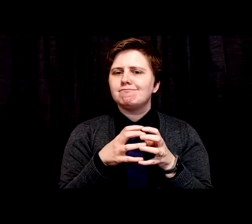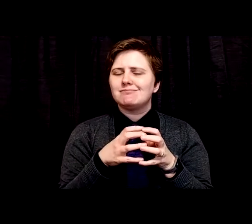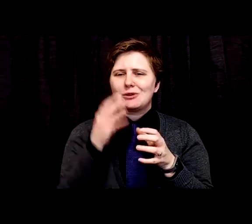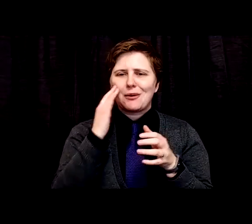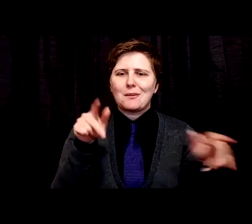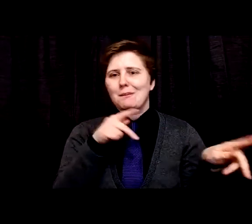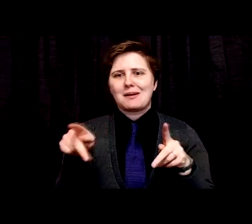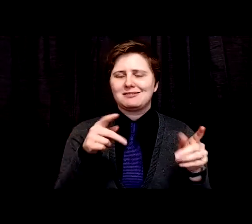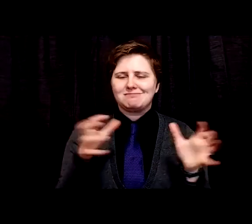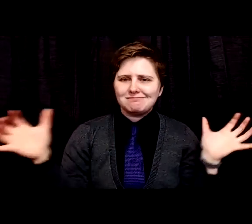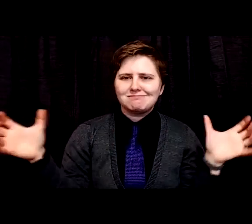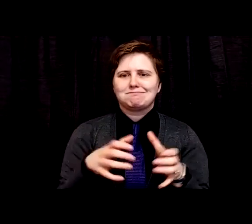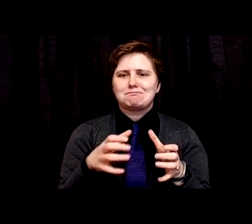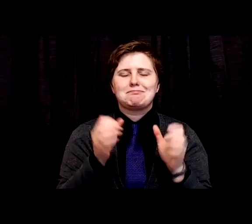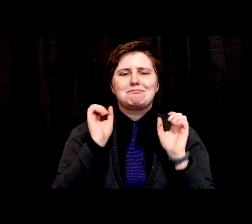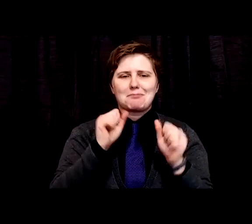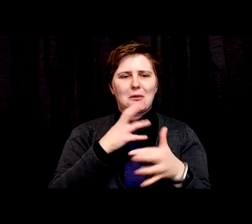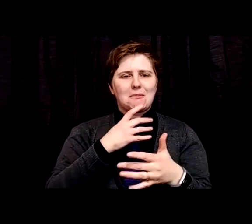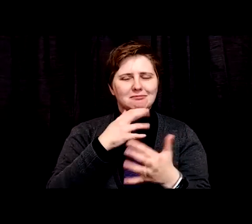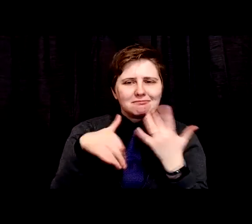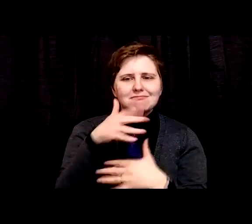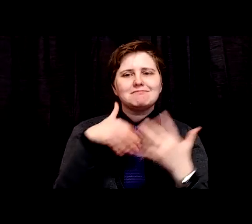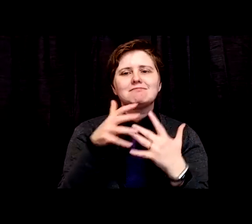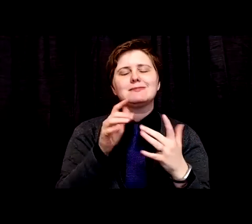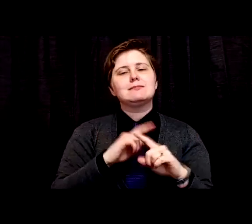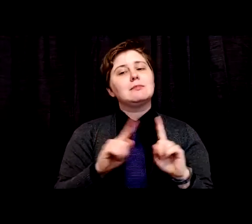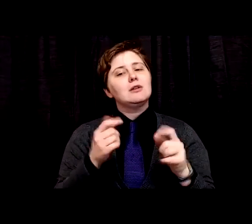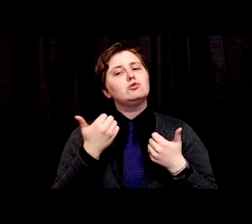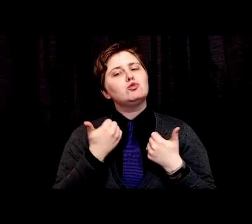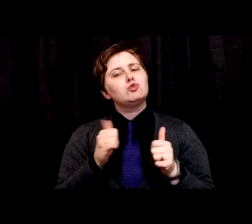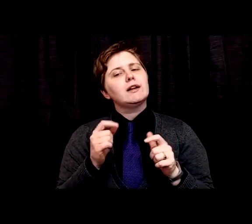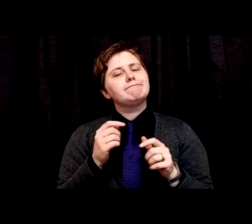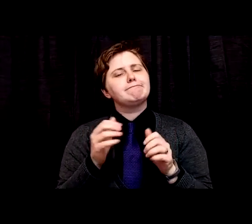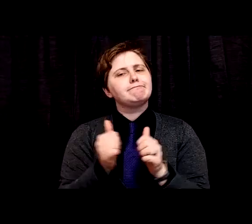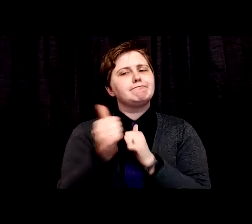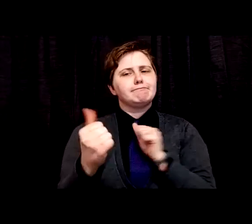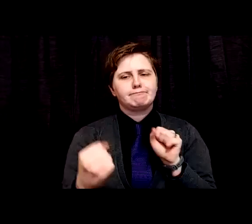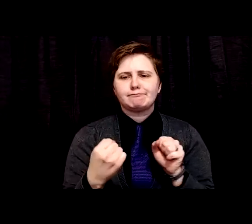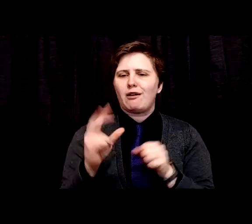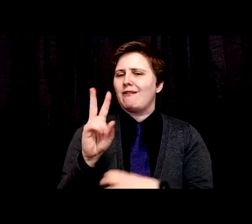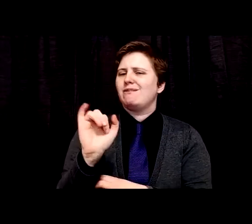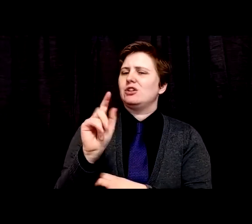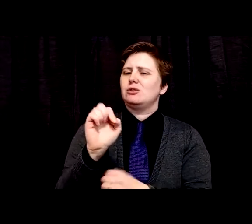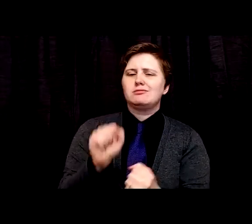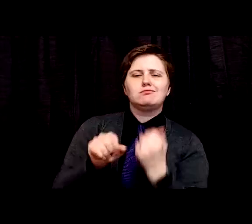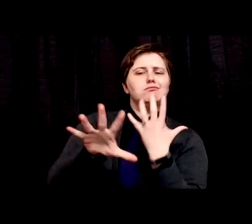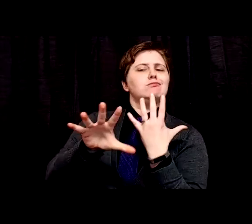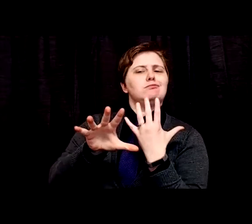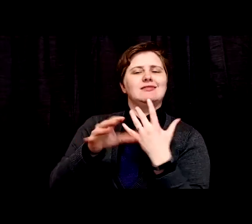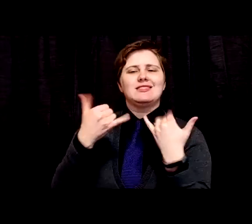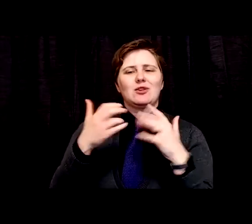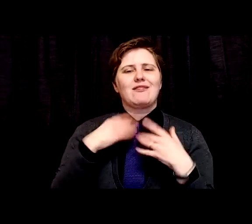party atmosphere where we all can be together. But we're going to try to do some things virtually, so that we still have that